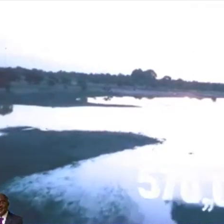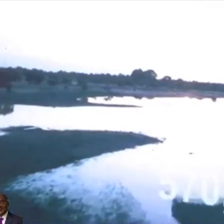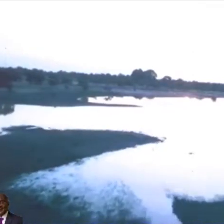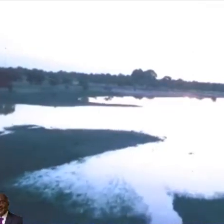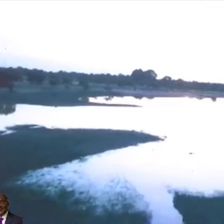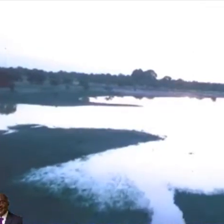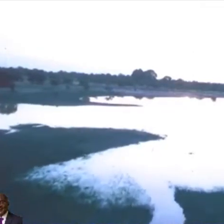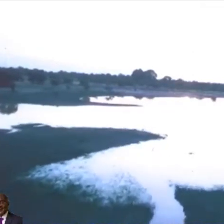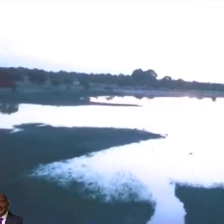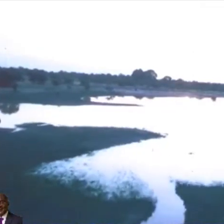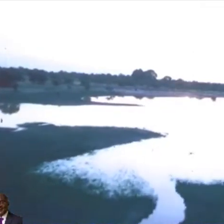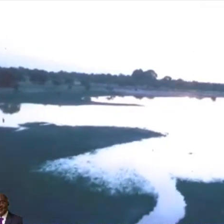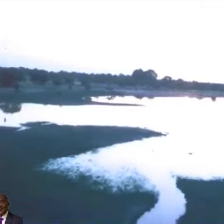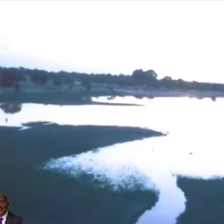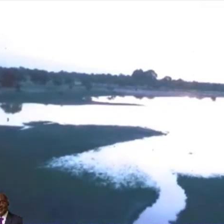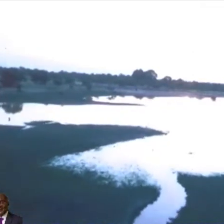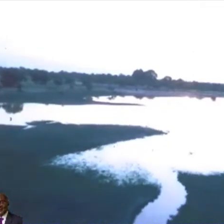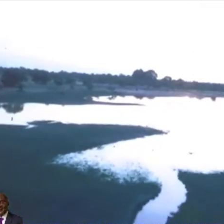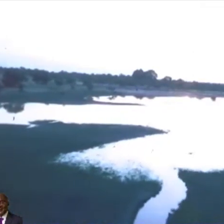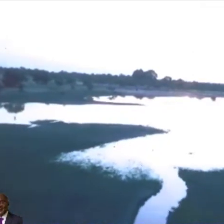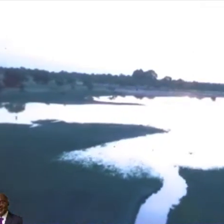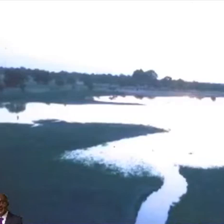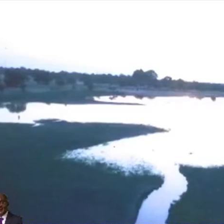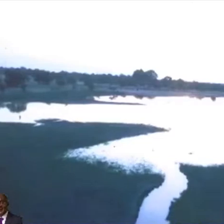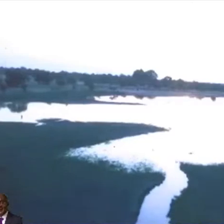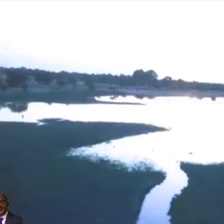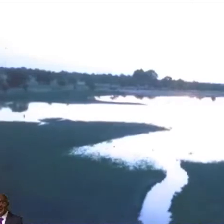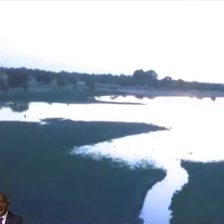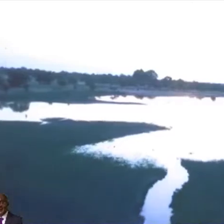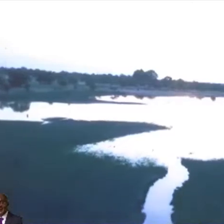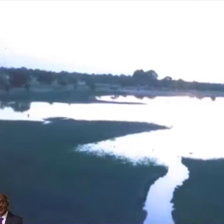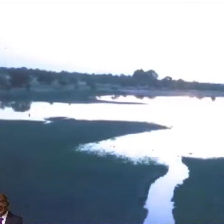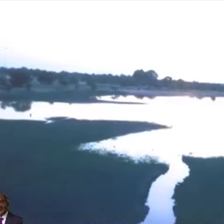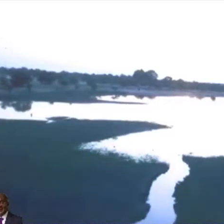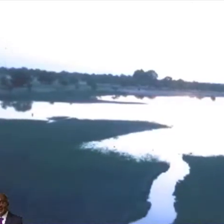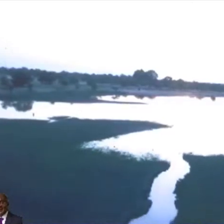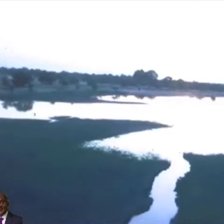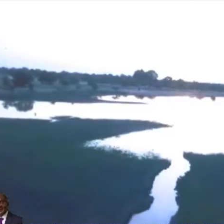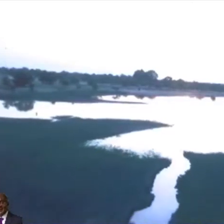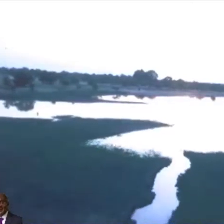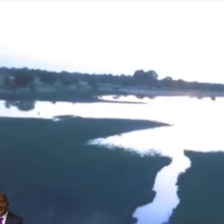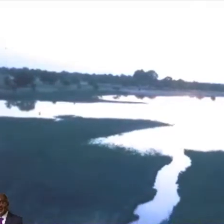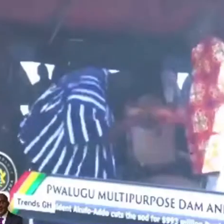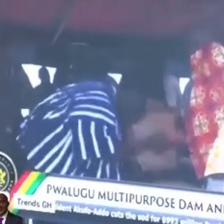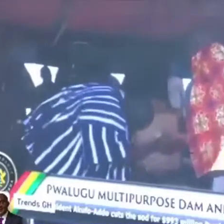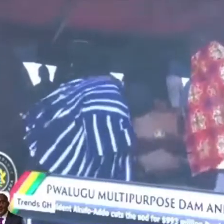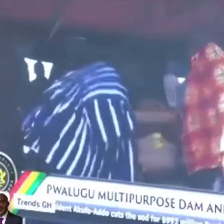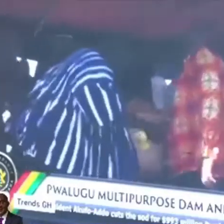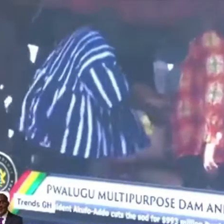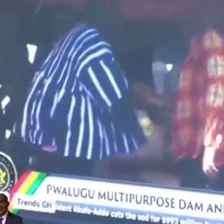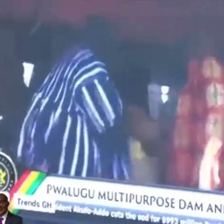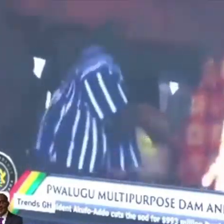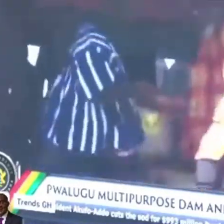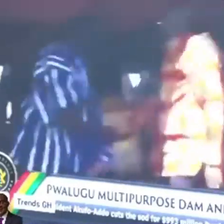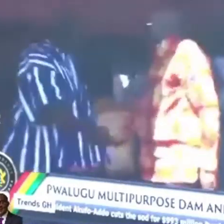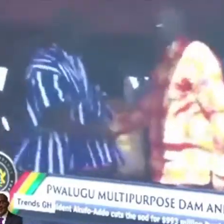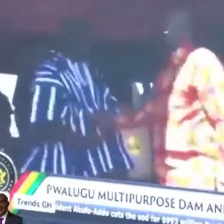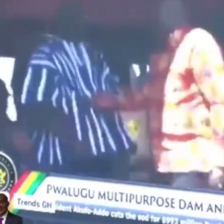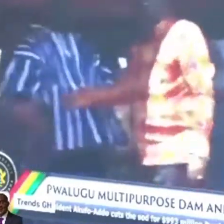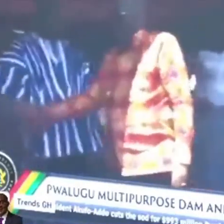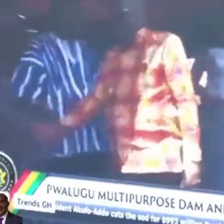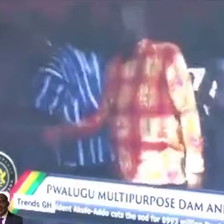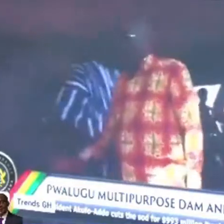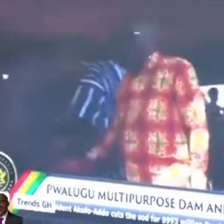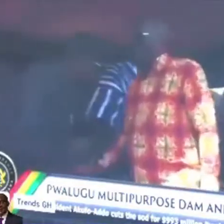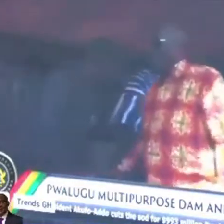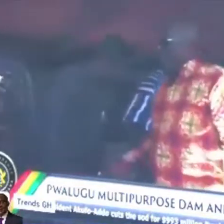Also, the government has undertaken the nation's single largest investment yet in the entire northern part of the country by